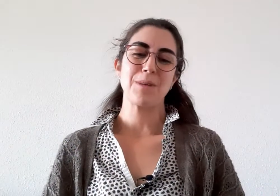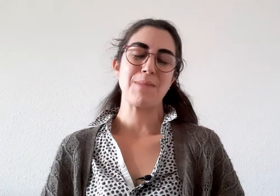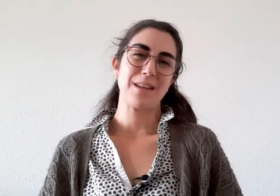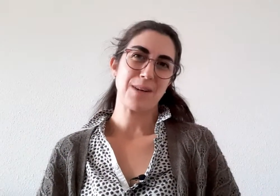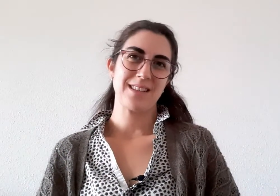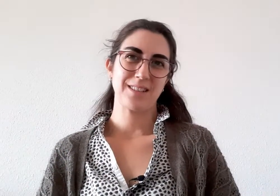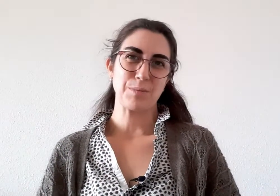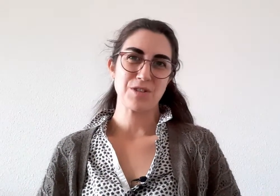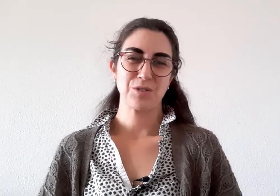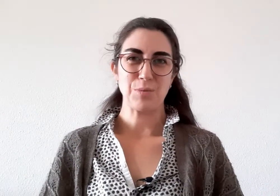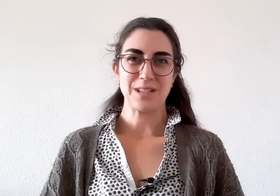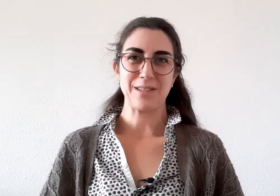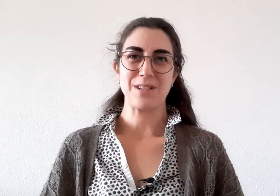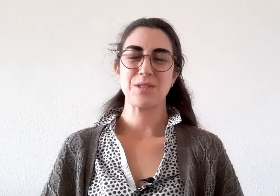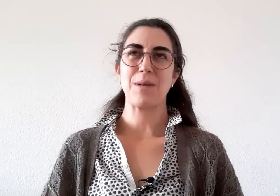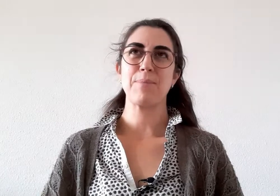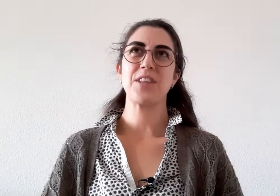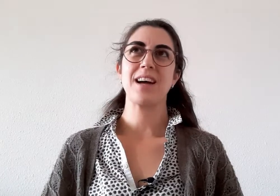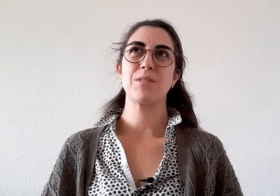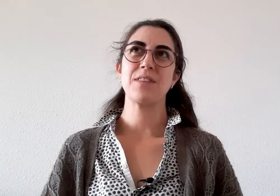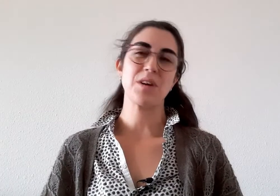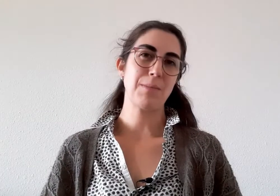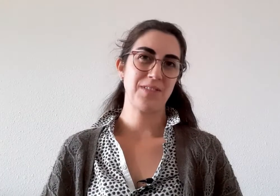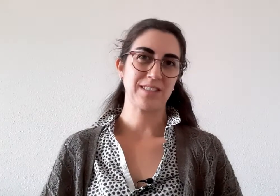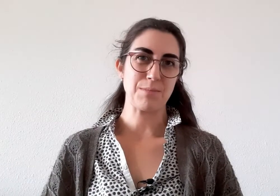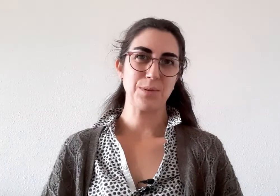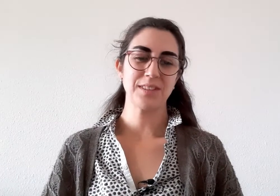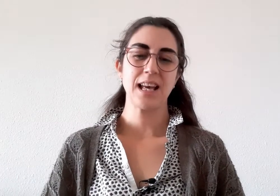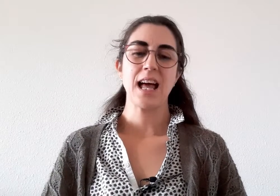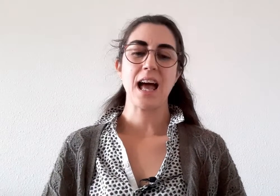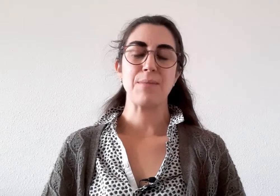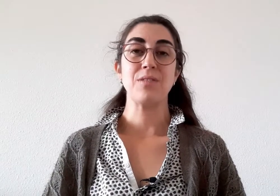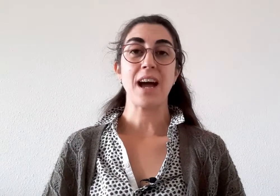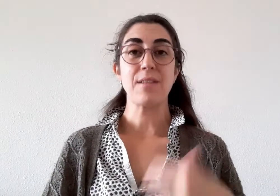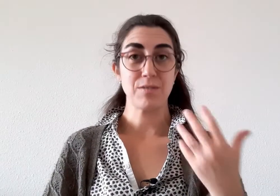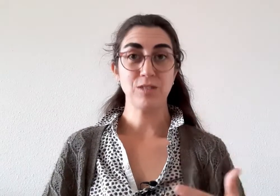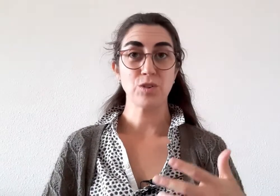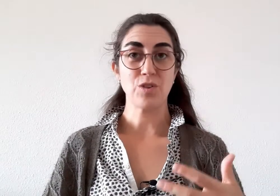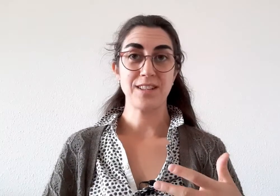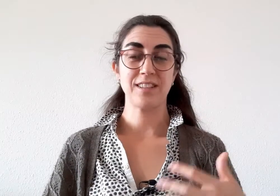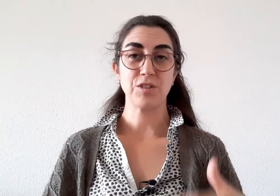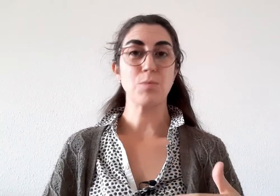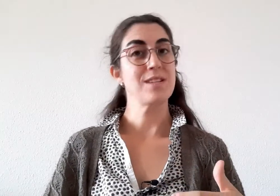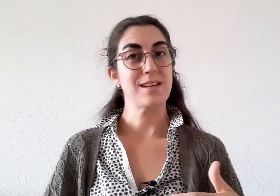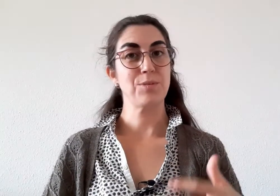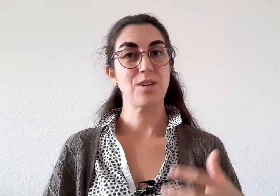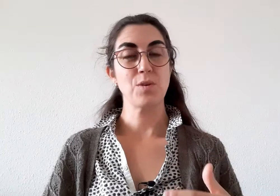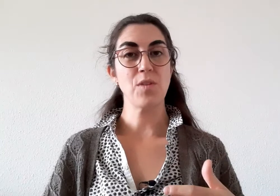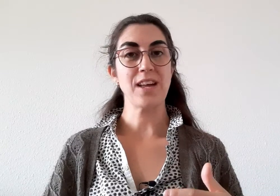mean by these expressions or body language? Well, I will give you a couple of examples. I have a resource on this that goes more in depth, so if you want that, send